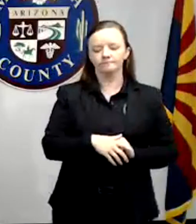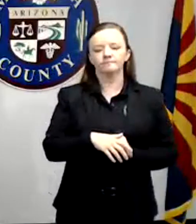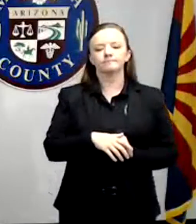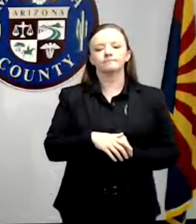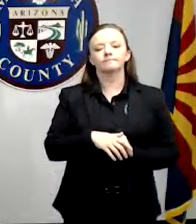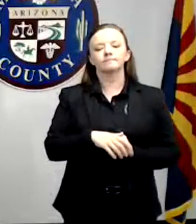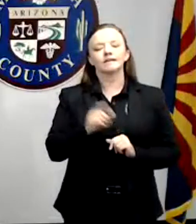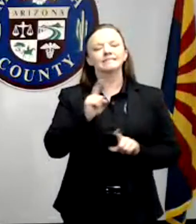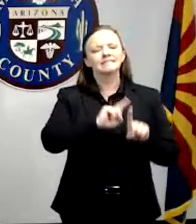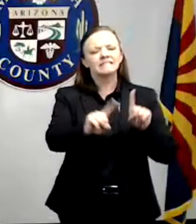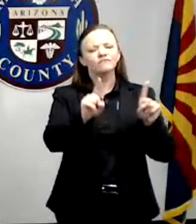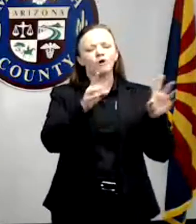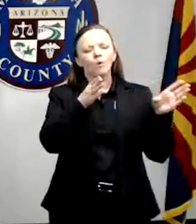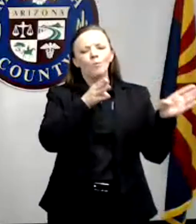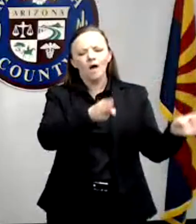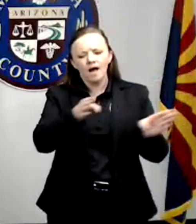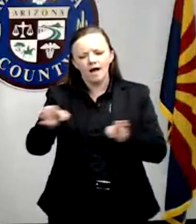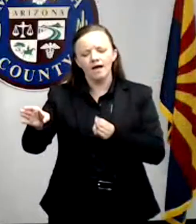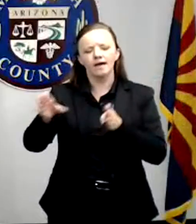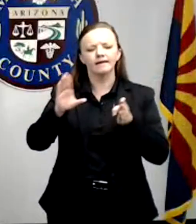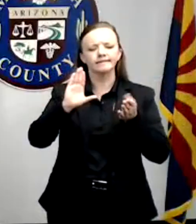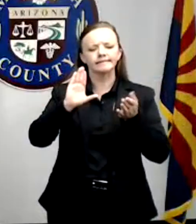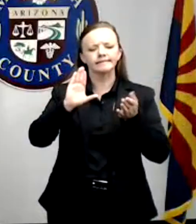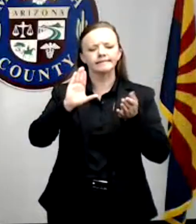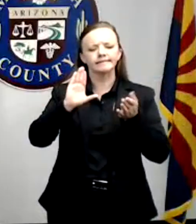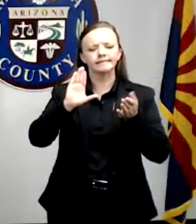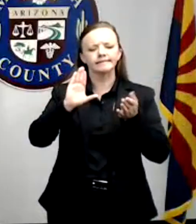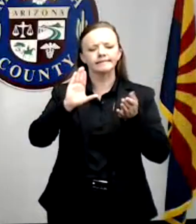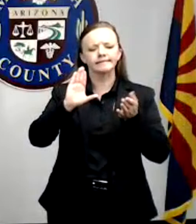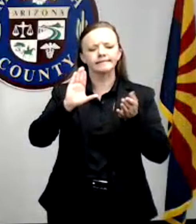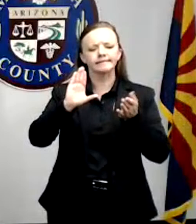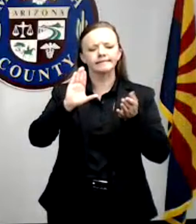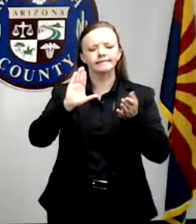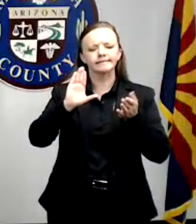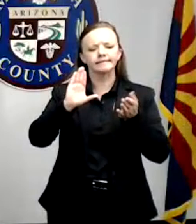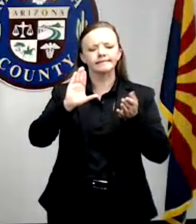out there for pulling back on social distancing,